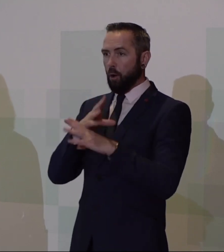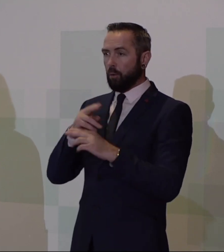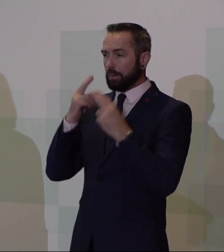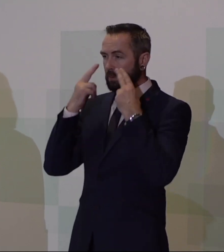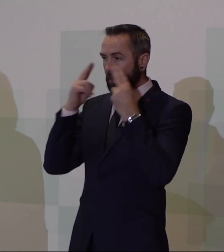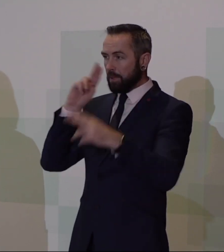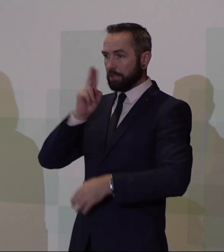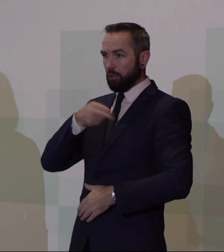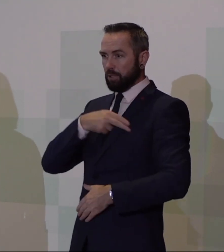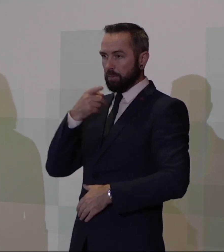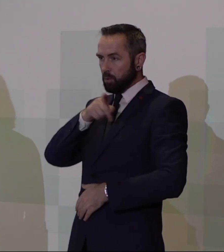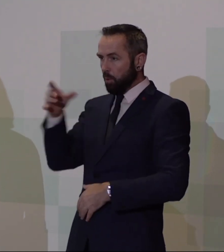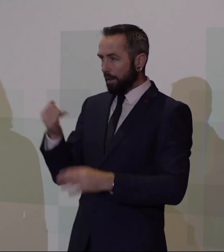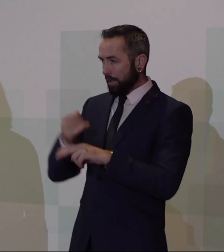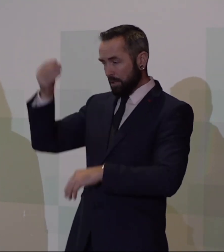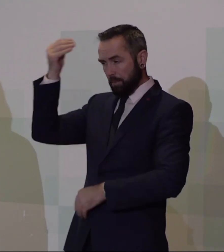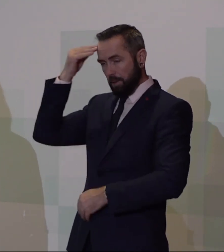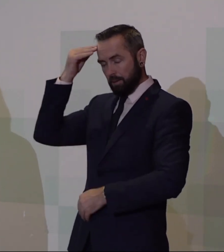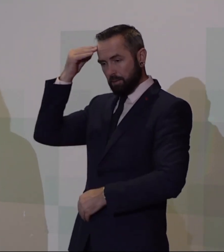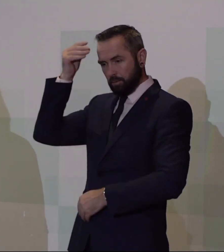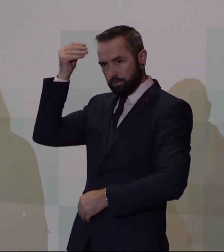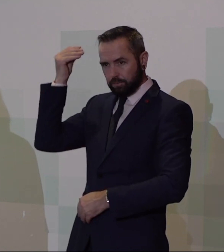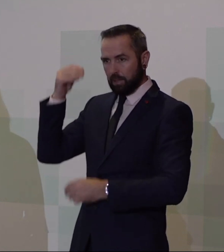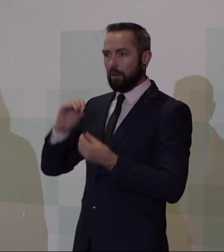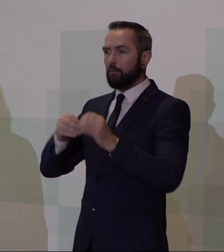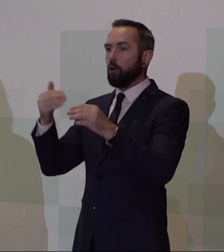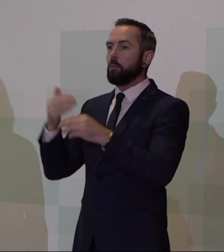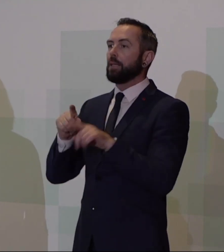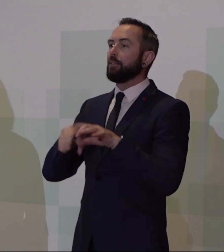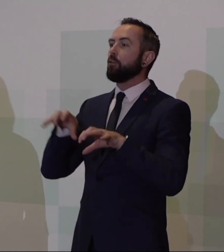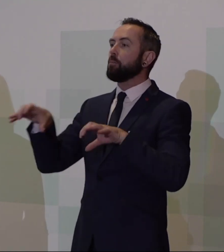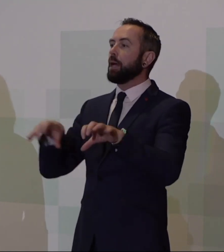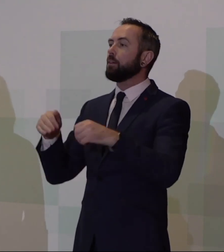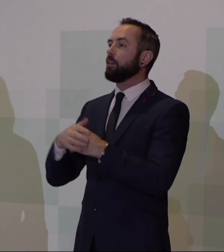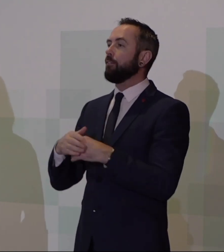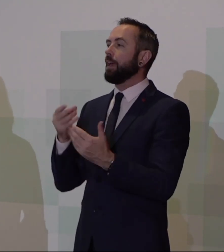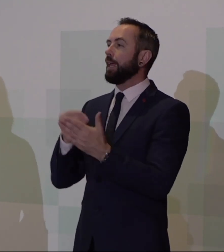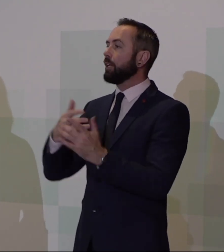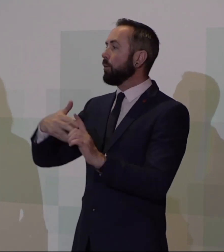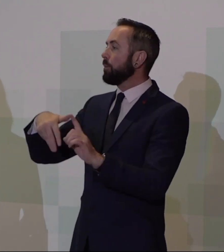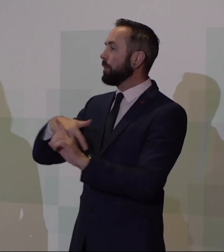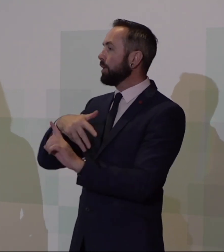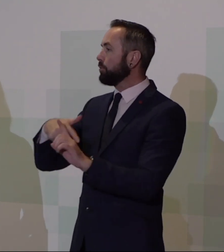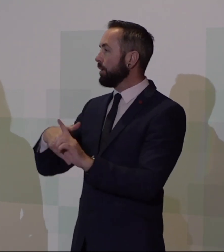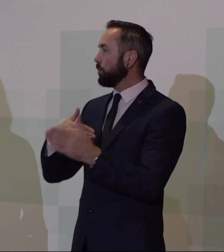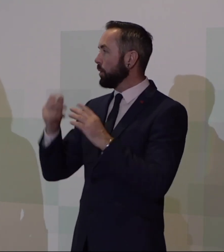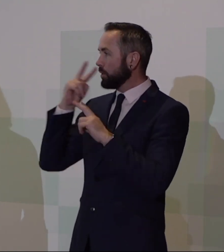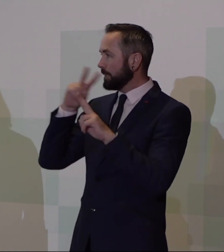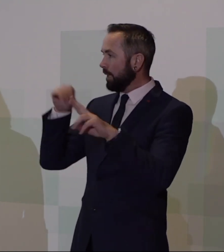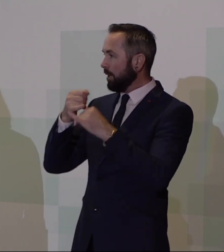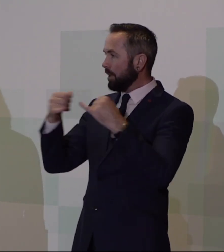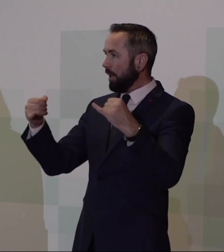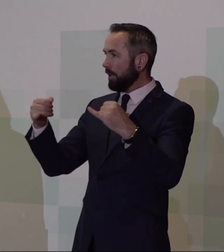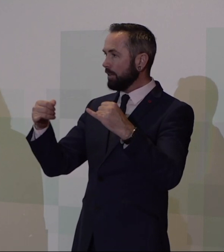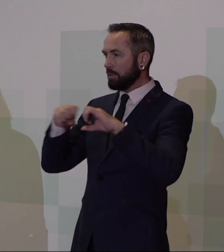typical stereotypes that you have in your mind, and they are formed by patterns of your economic background, what you see online